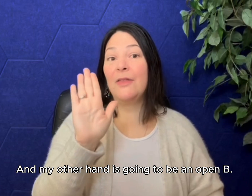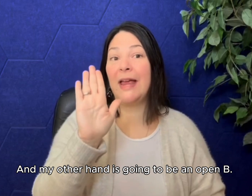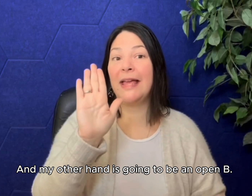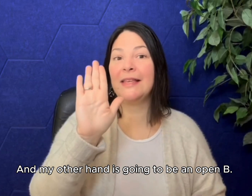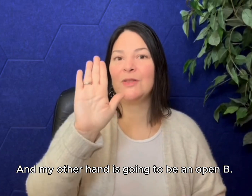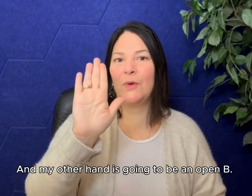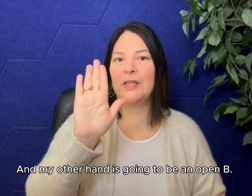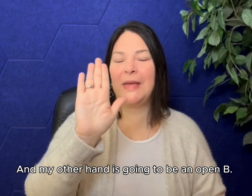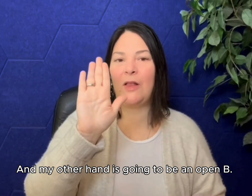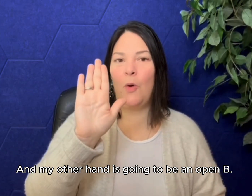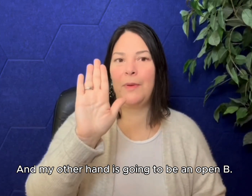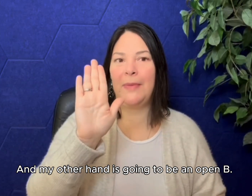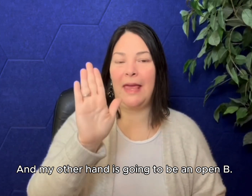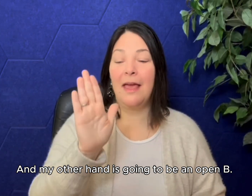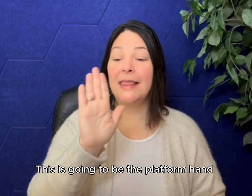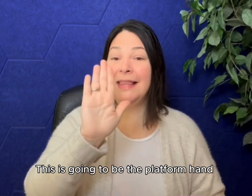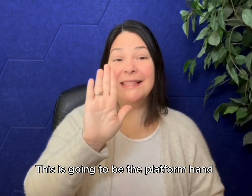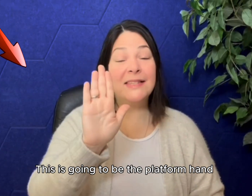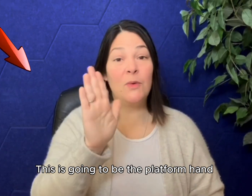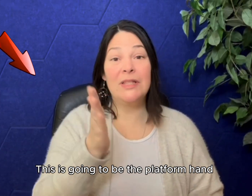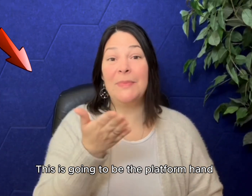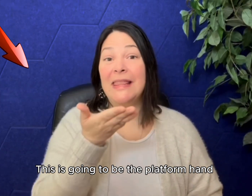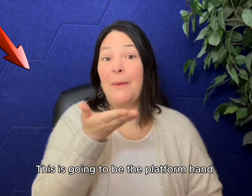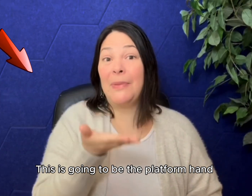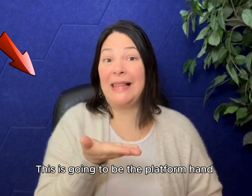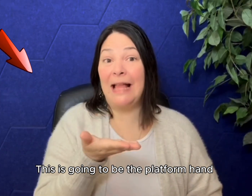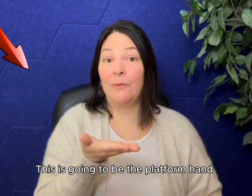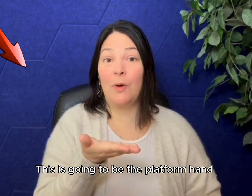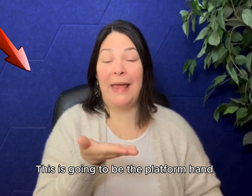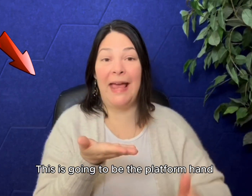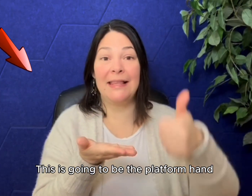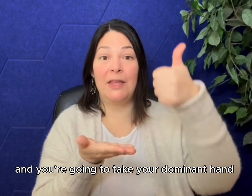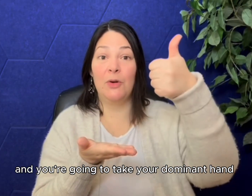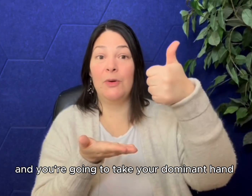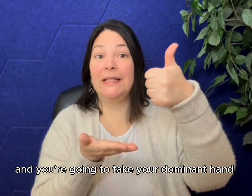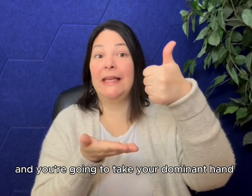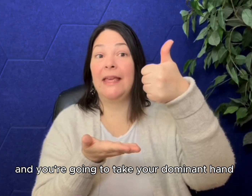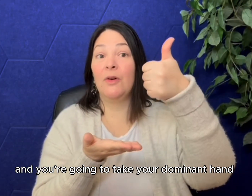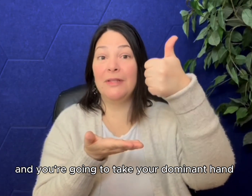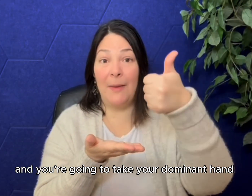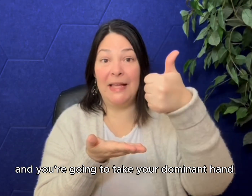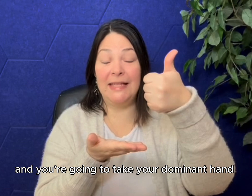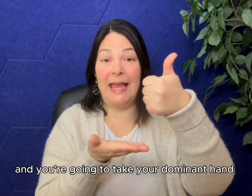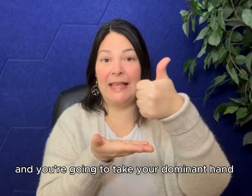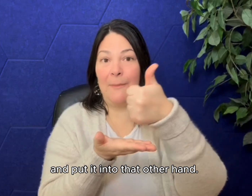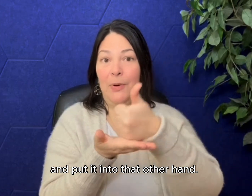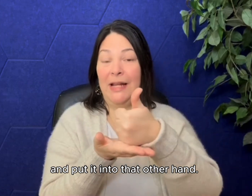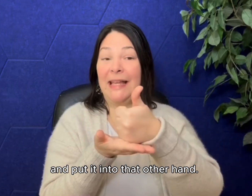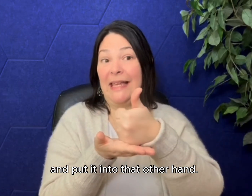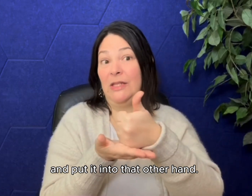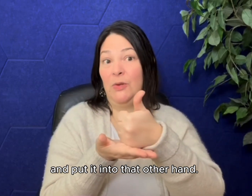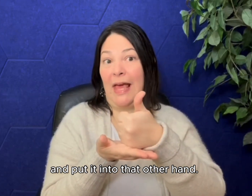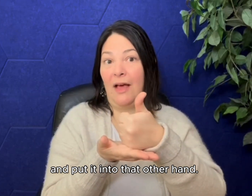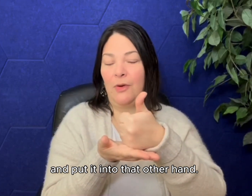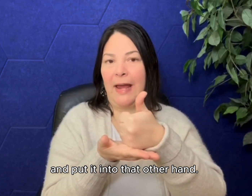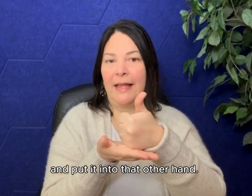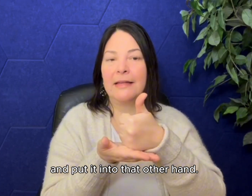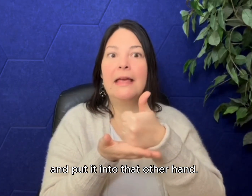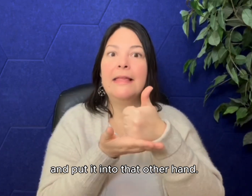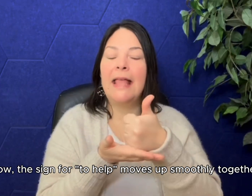hand is going to be an open B. This is going to be the platform hand, and you're going to take your dominant hand and put it into that other hand. Now, the